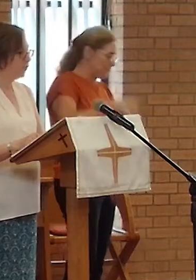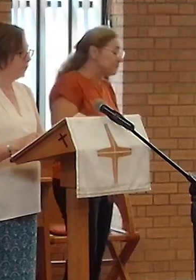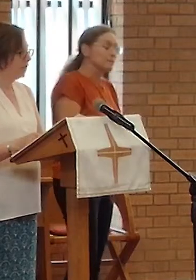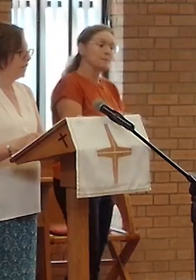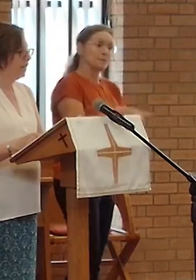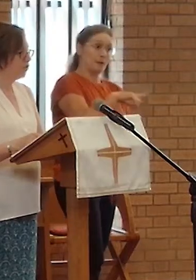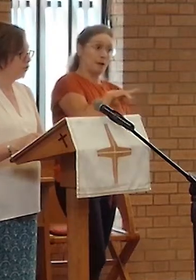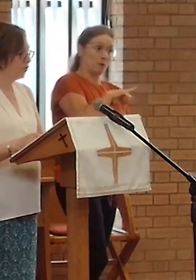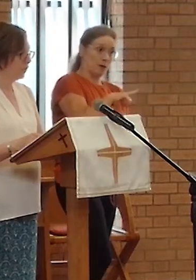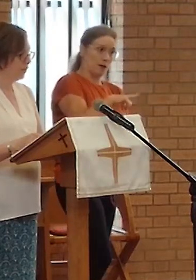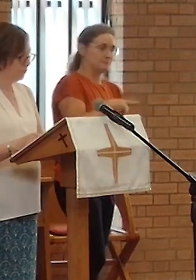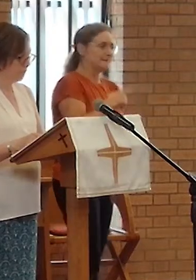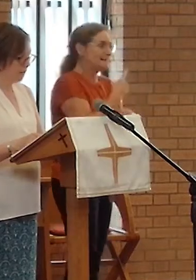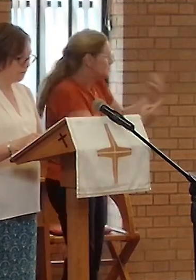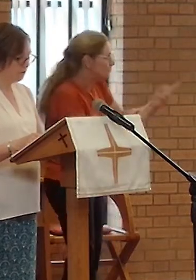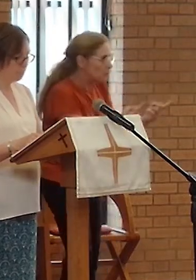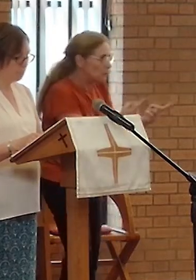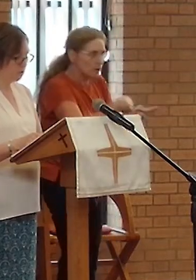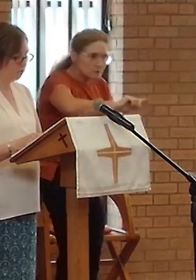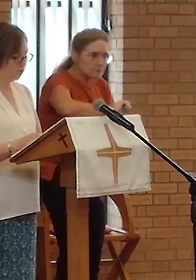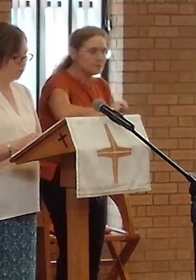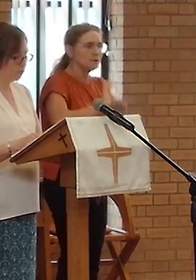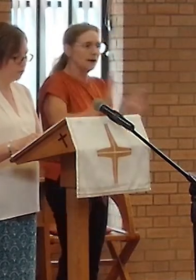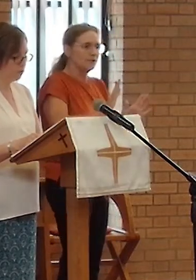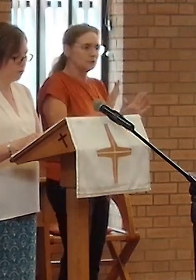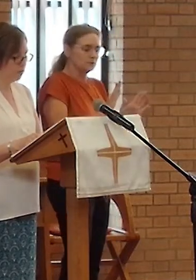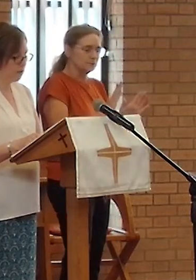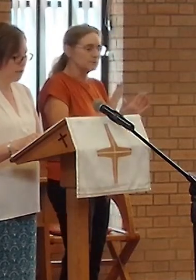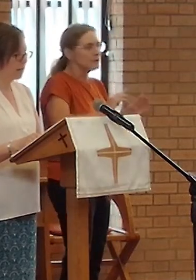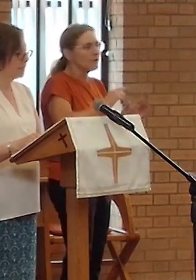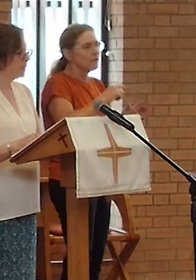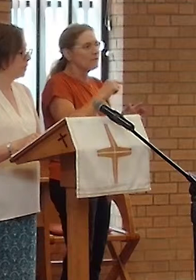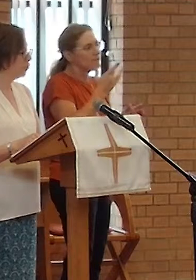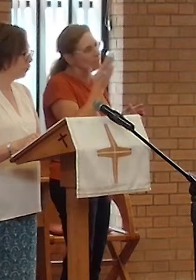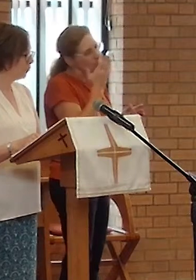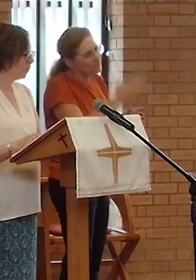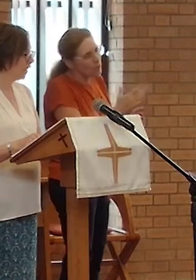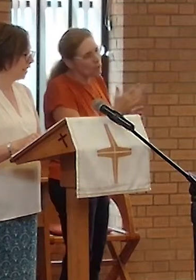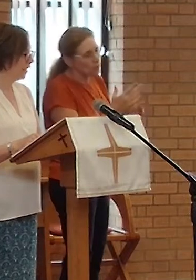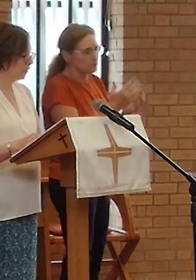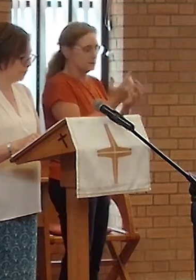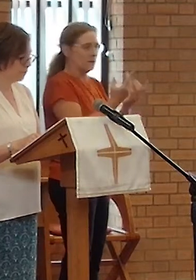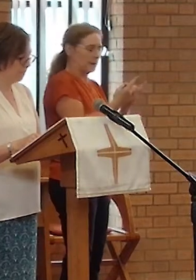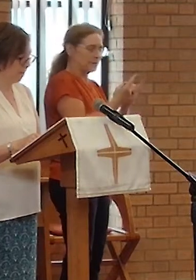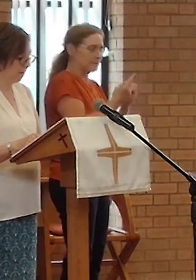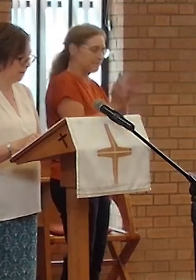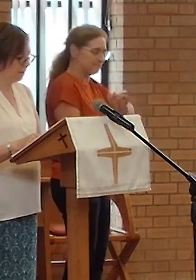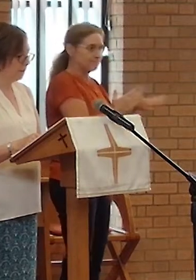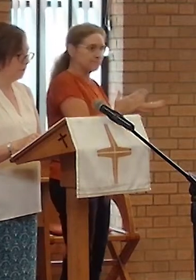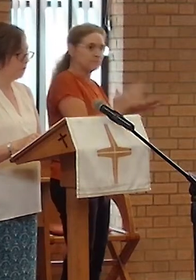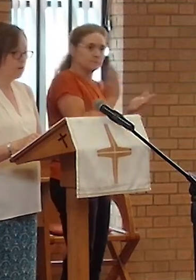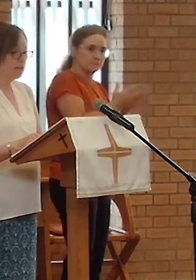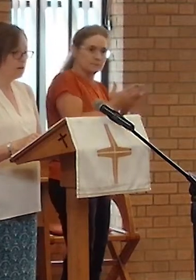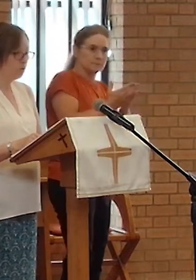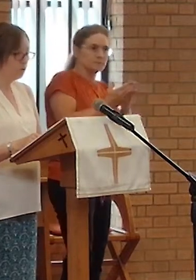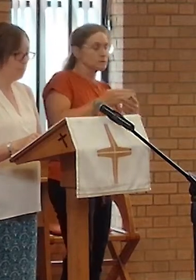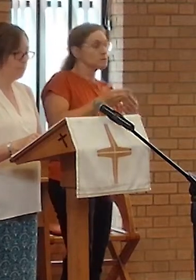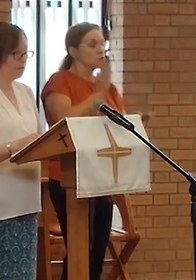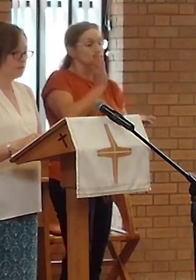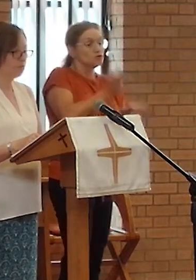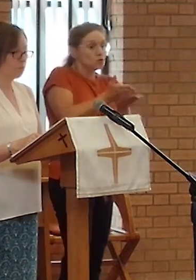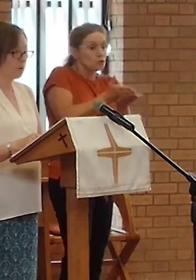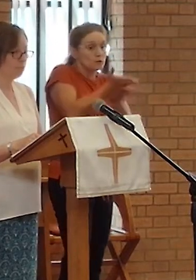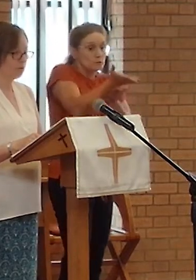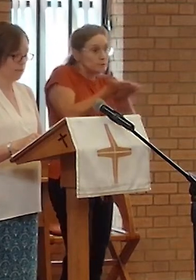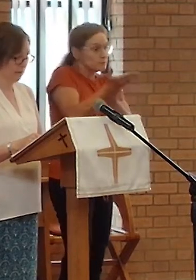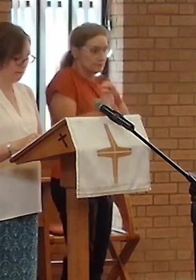Therefore, each of you must put off falsehood and speak truthfully to your neighbor, for we are all members of